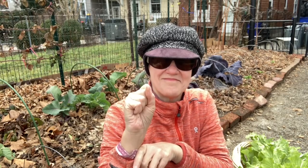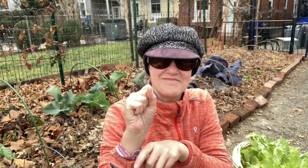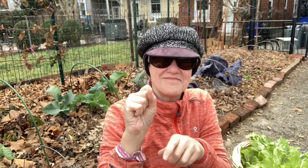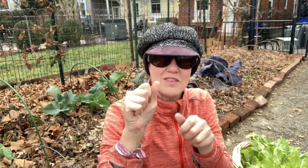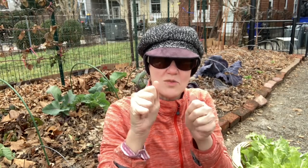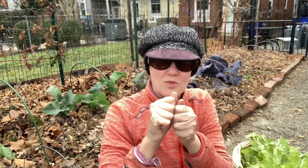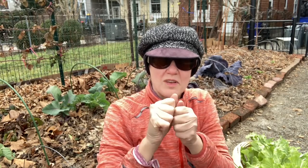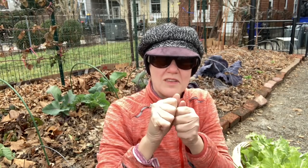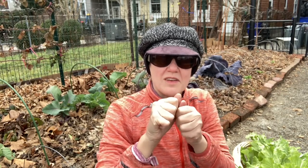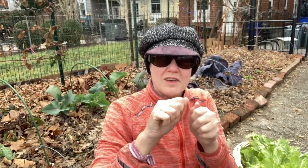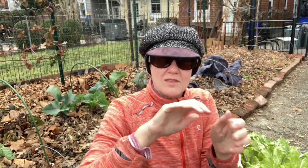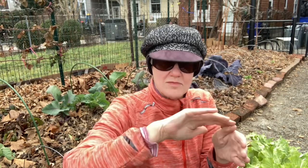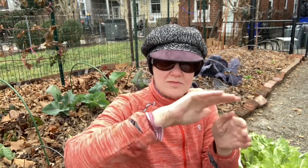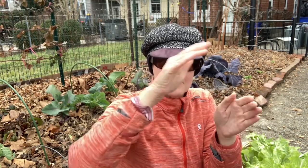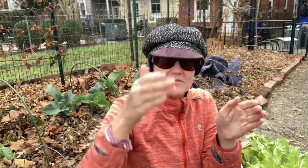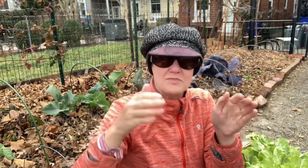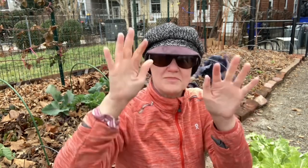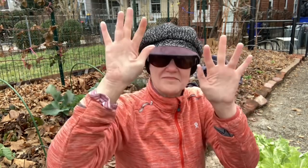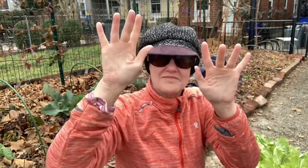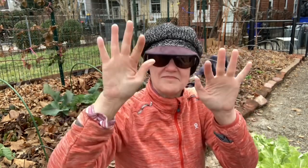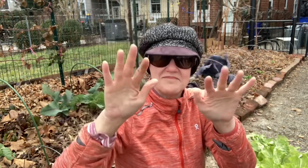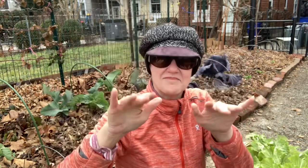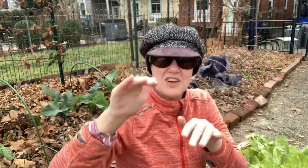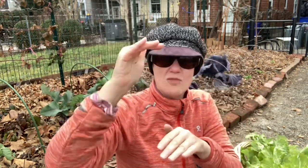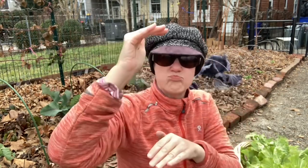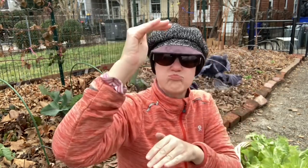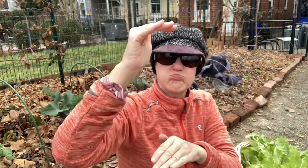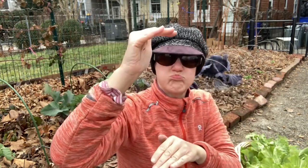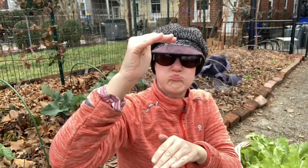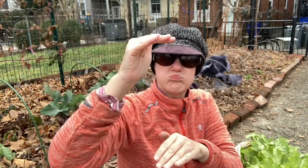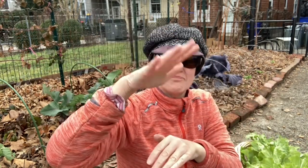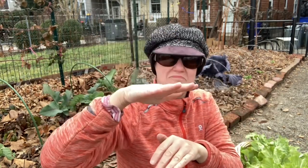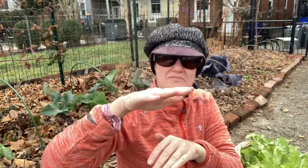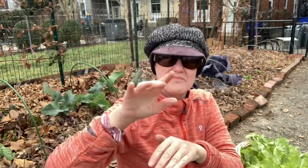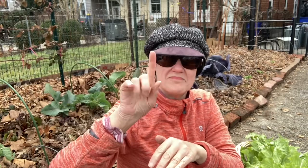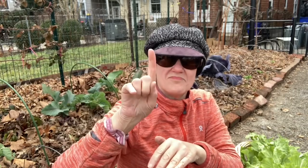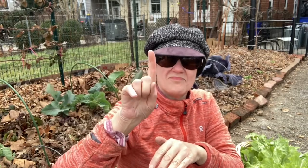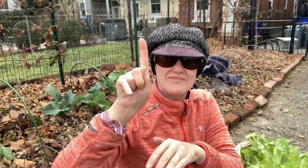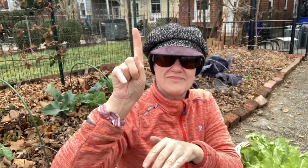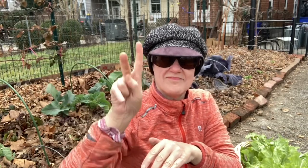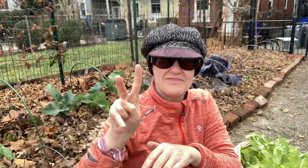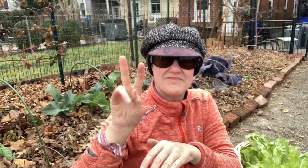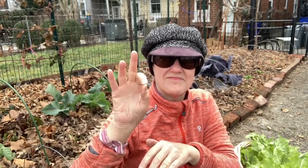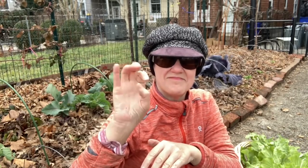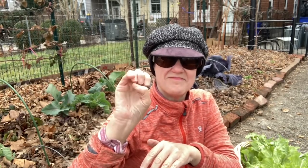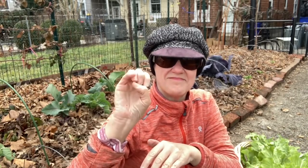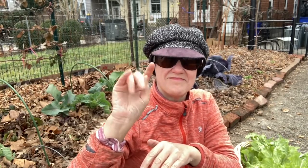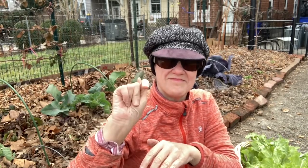it was protected by a tunnel, but covered in 1.5 feet of snow.